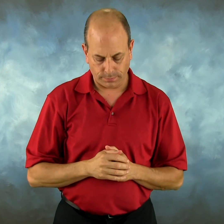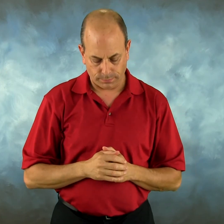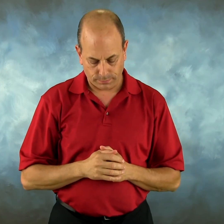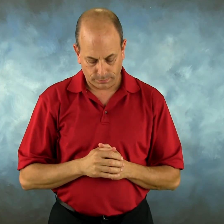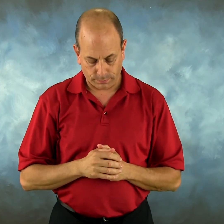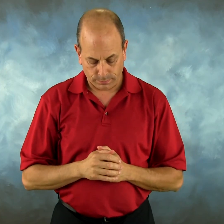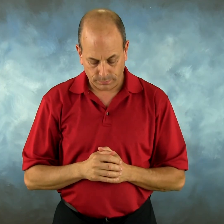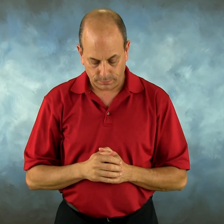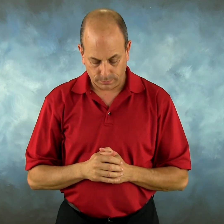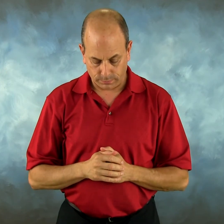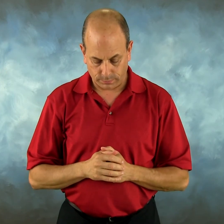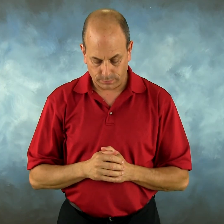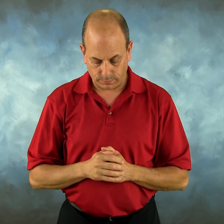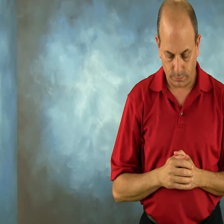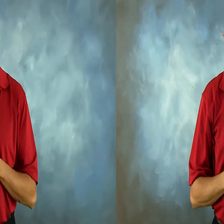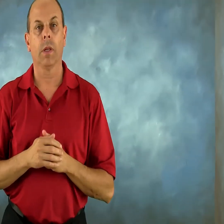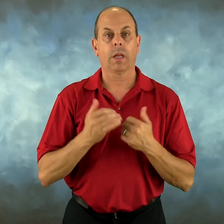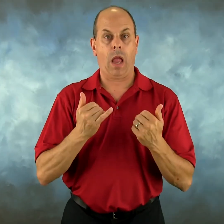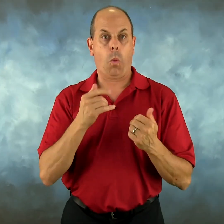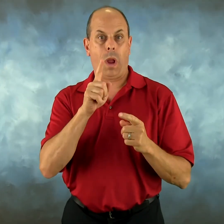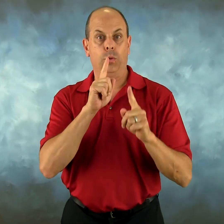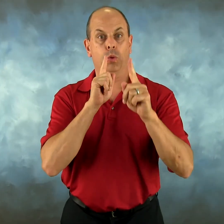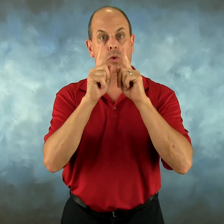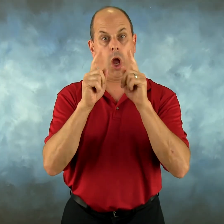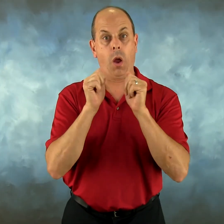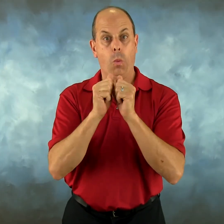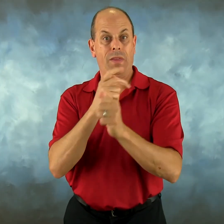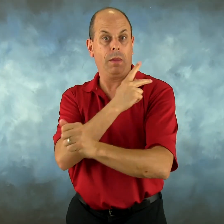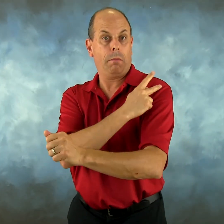That way the patient can read what you were trying to say.